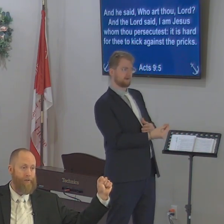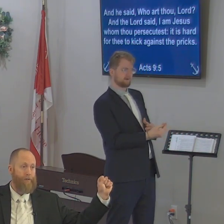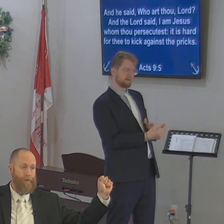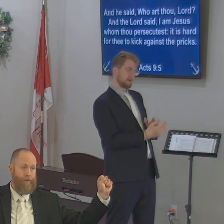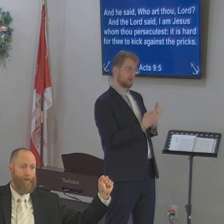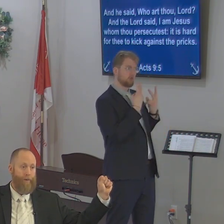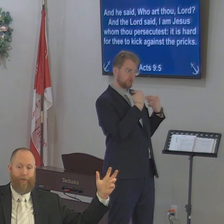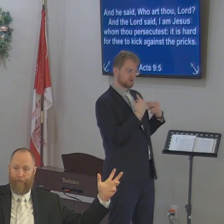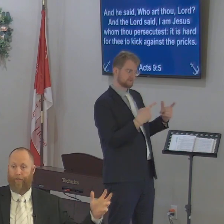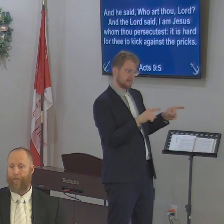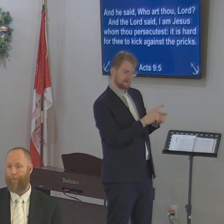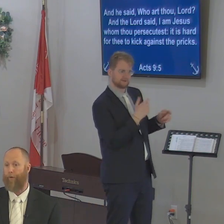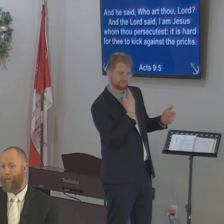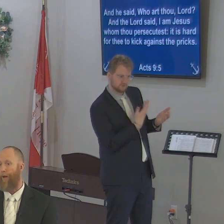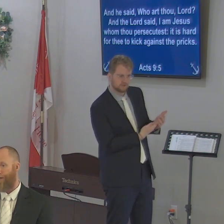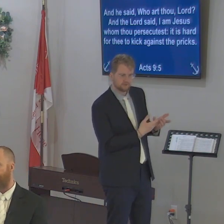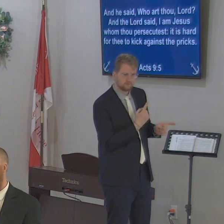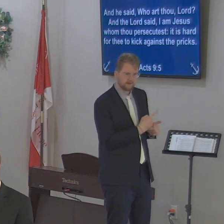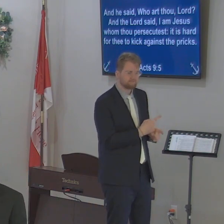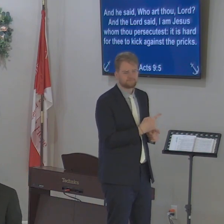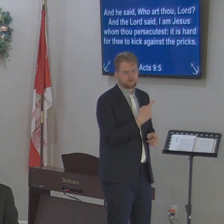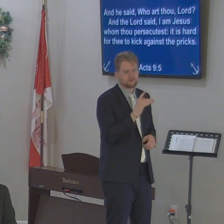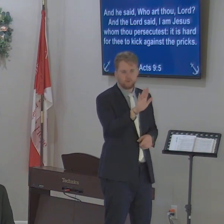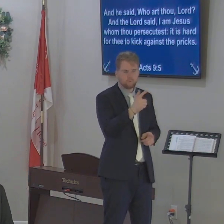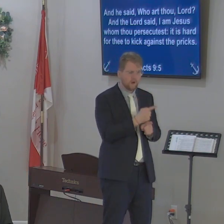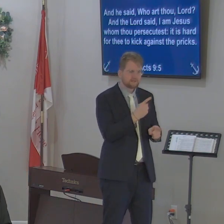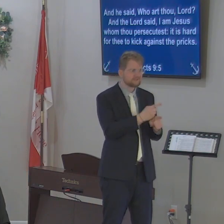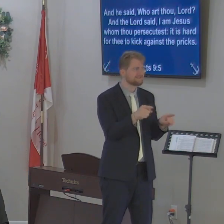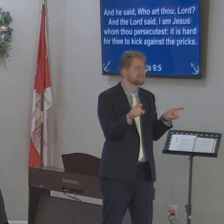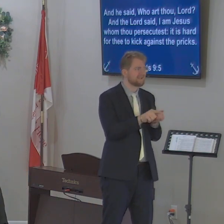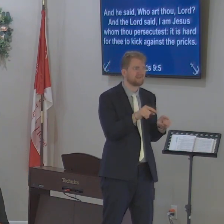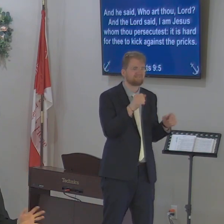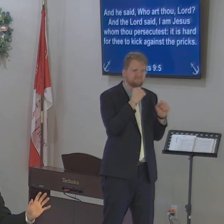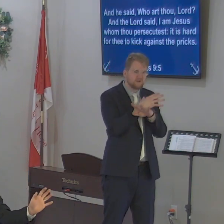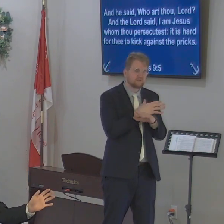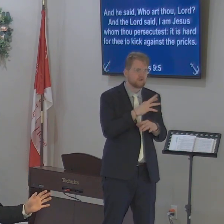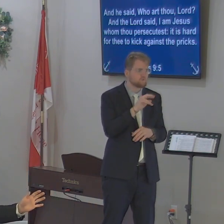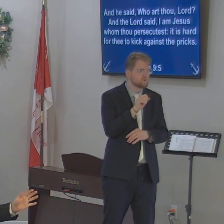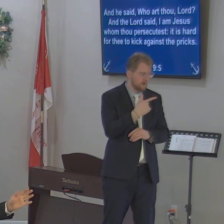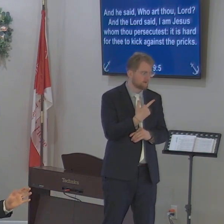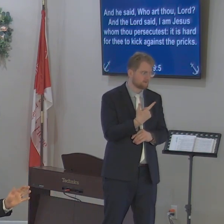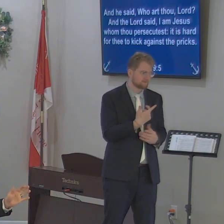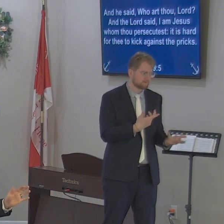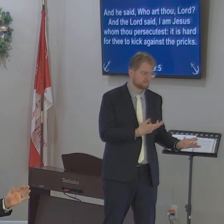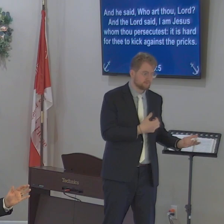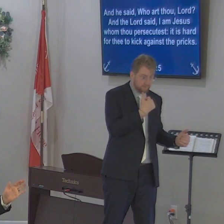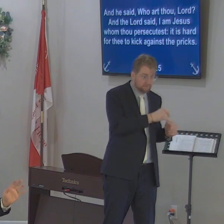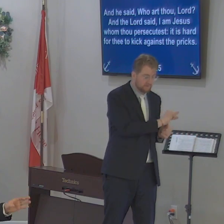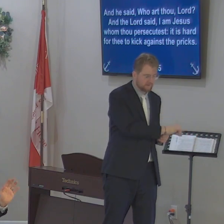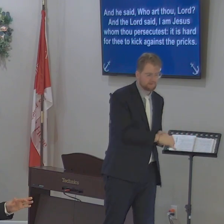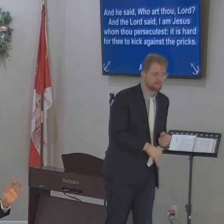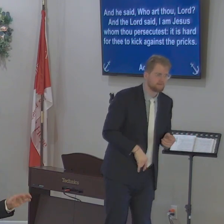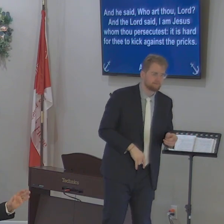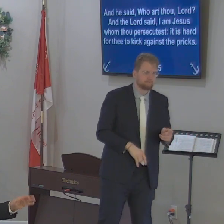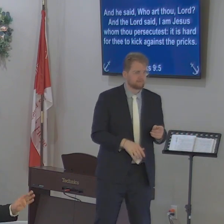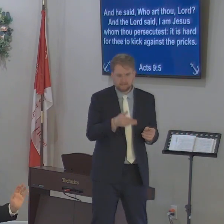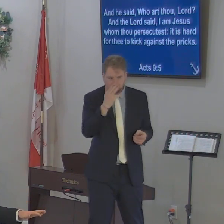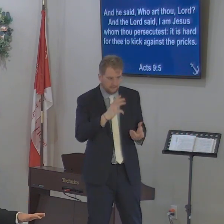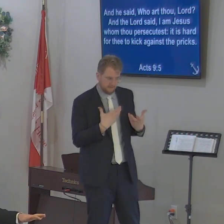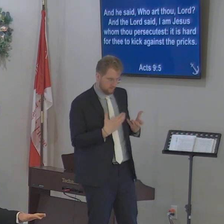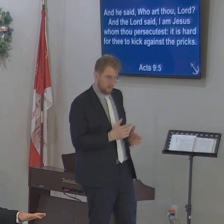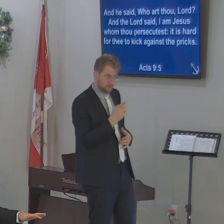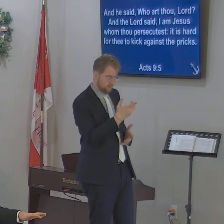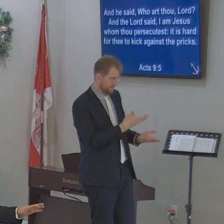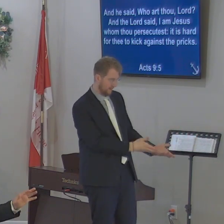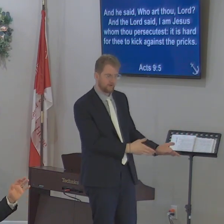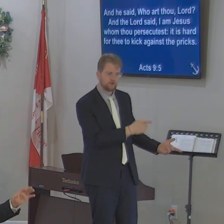beans. Righteousness is as filthy rags, the Bible tells us, right? God doesn't want you there. You cannot get to heaven on your good